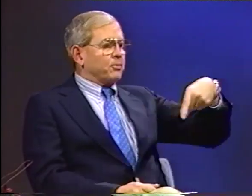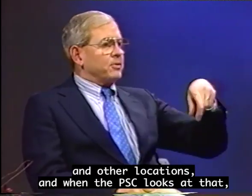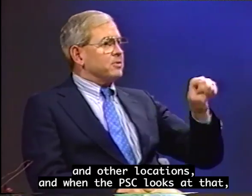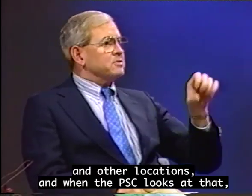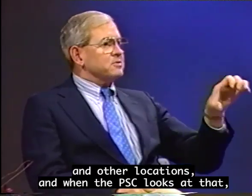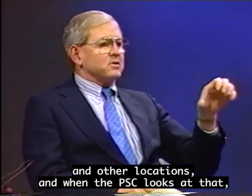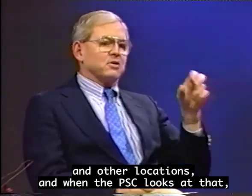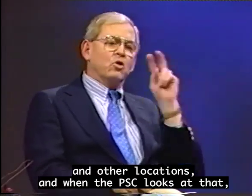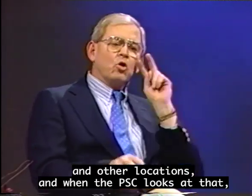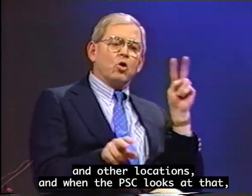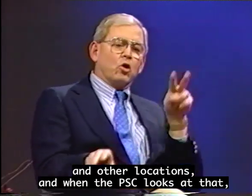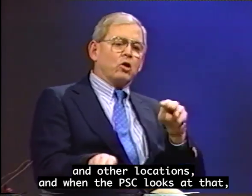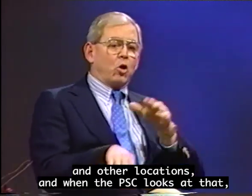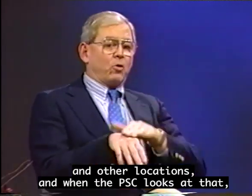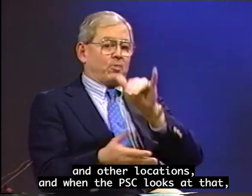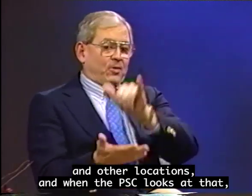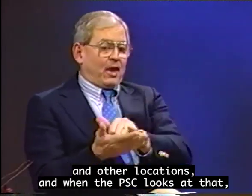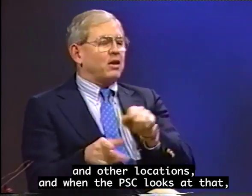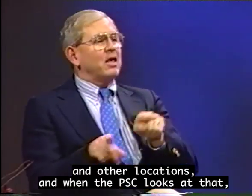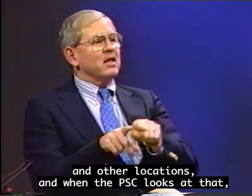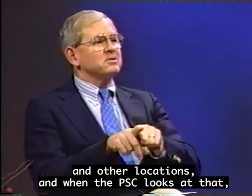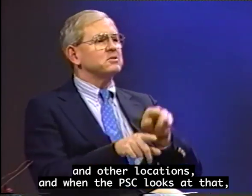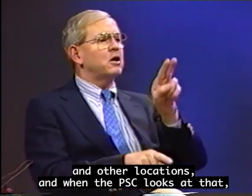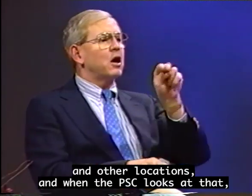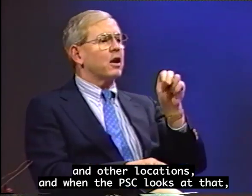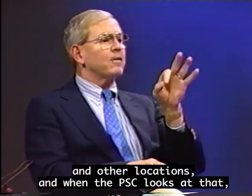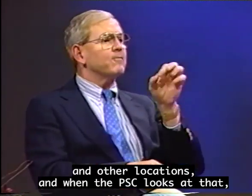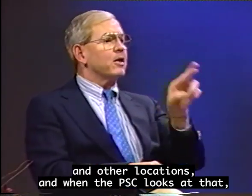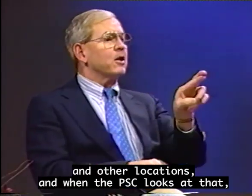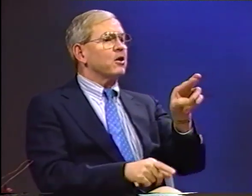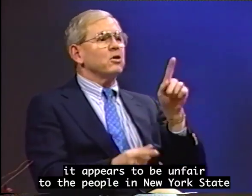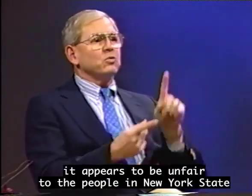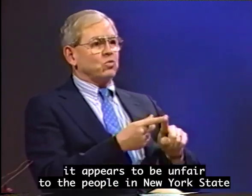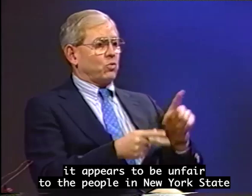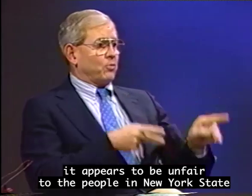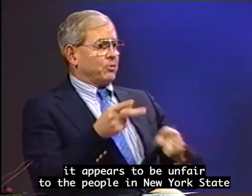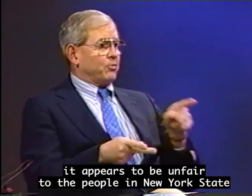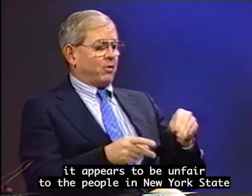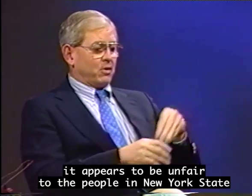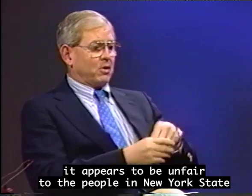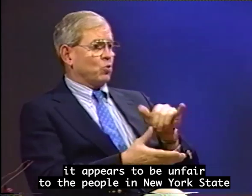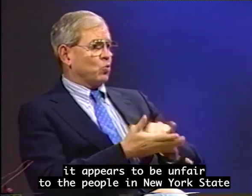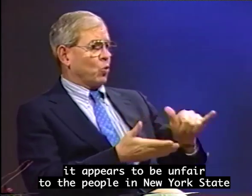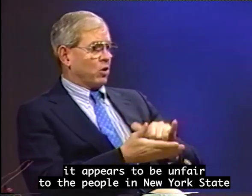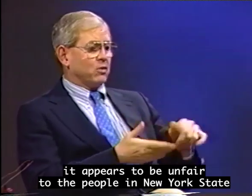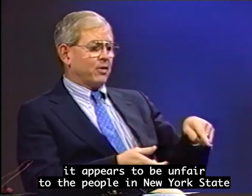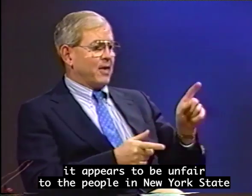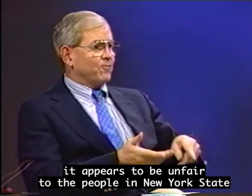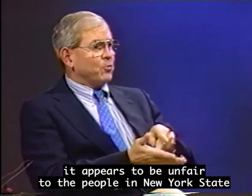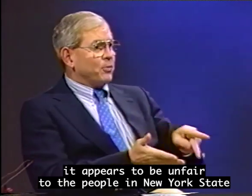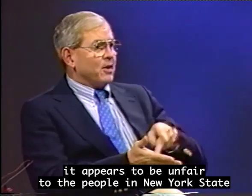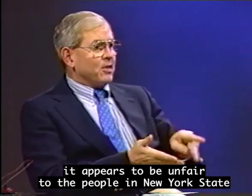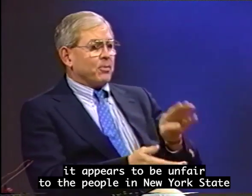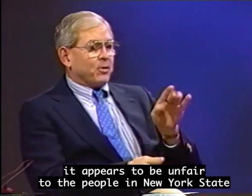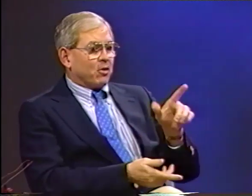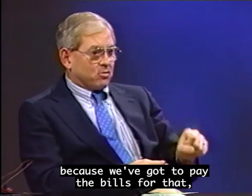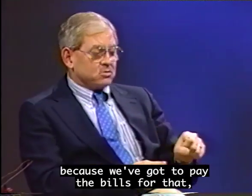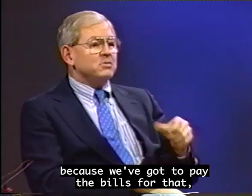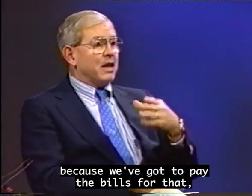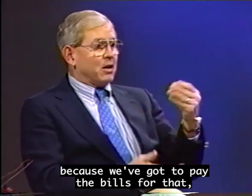companies in other locations. And when the PSC looks at that, it appears to be unfair to the people in New York State, because we've